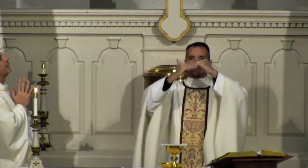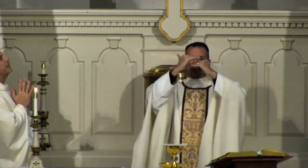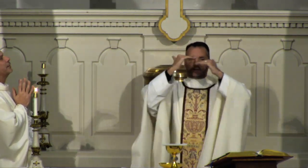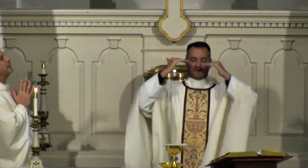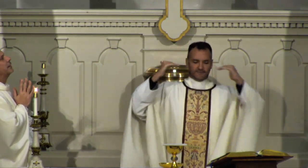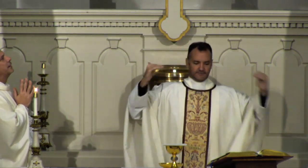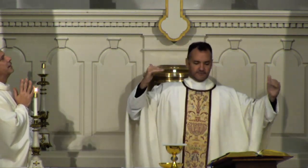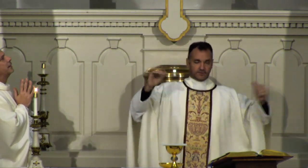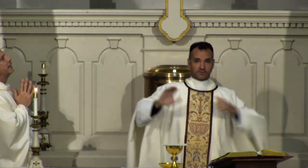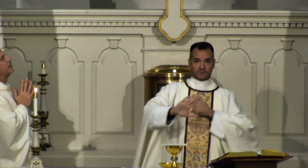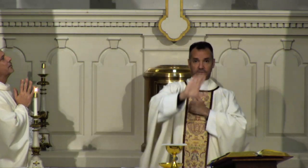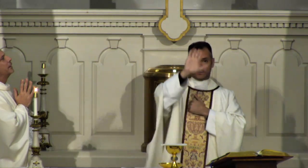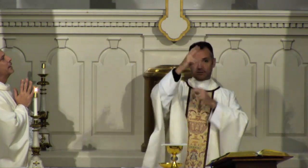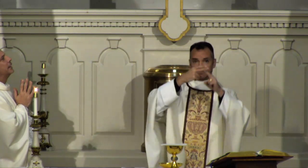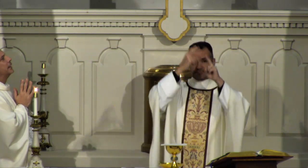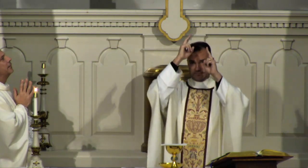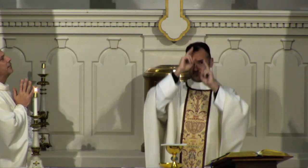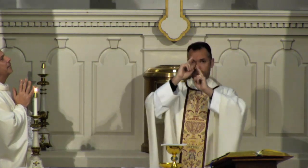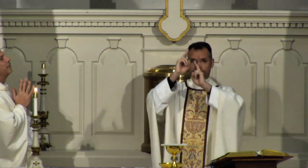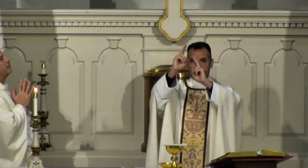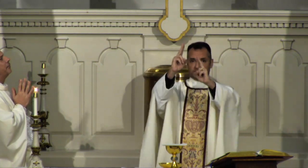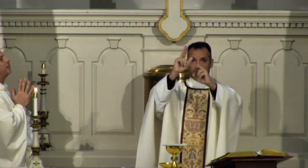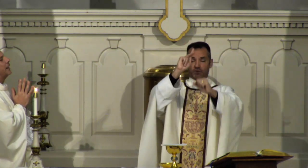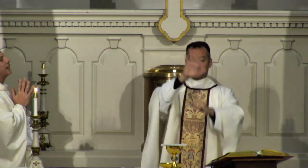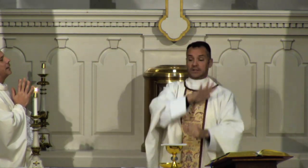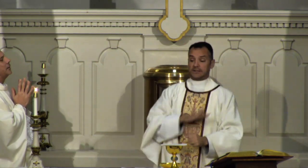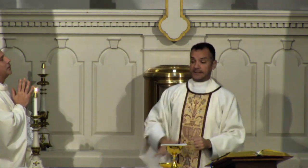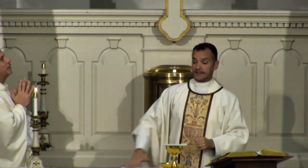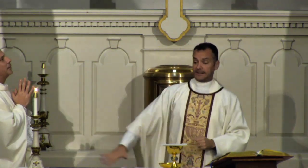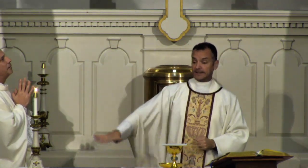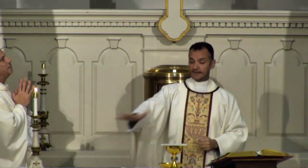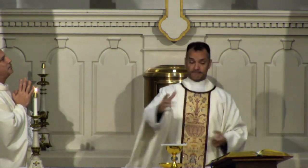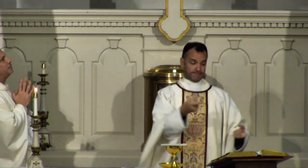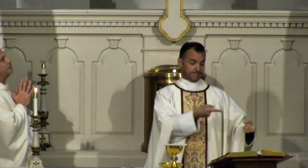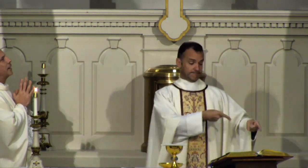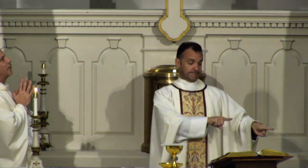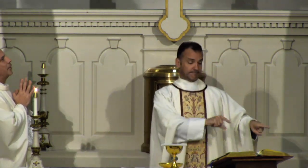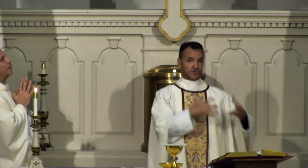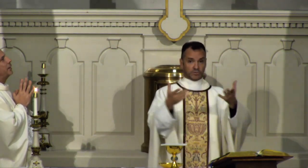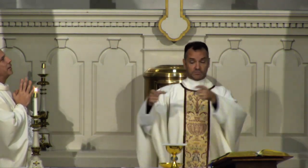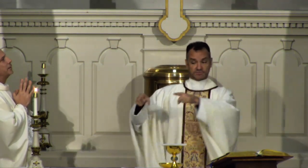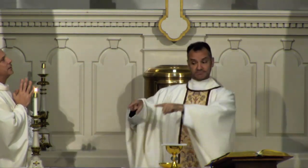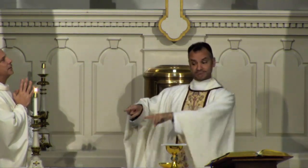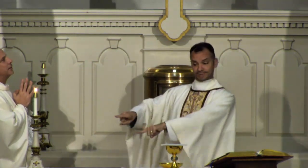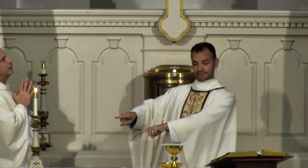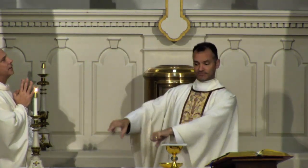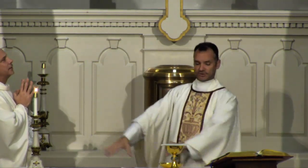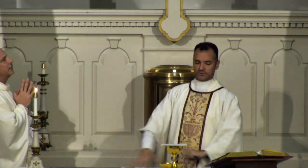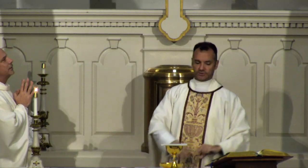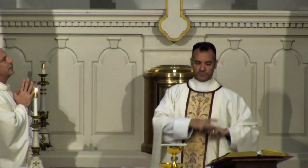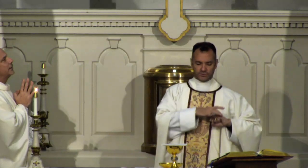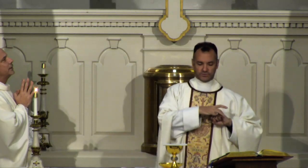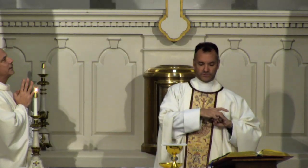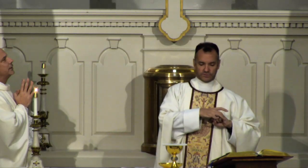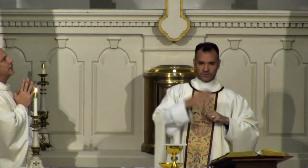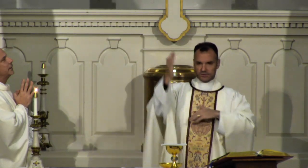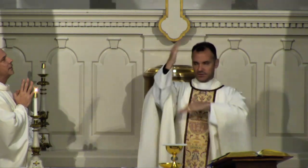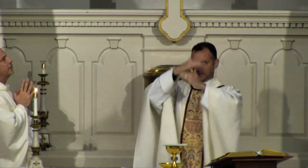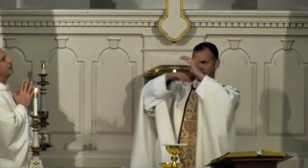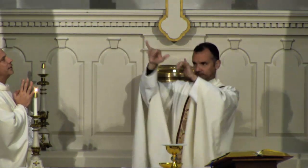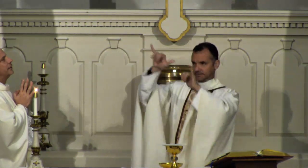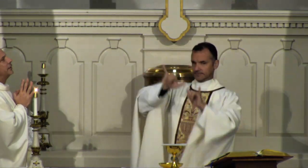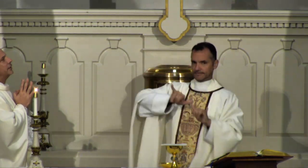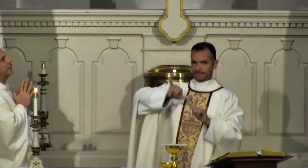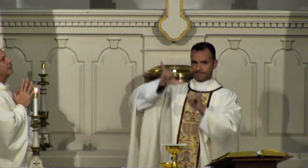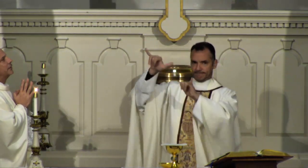in heaven, hallowed be thy name. Thy kingdom come, thy will be done, on earth as it is in